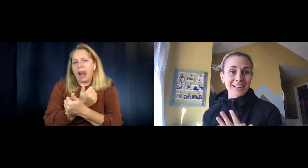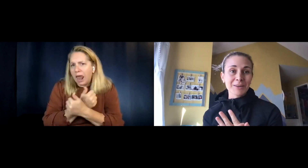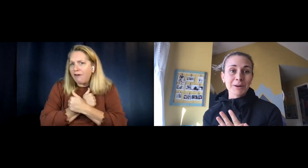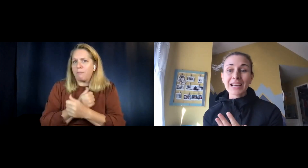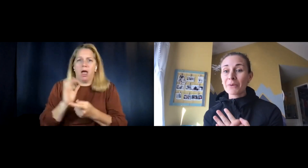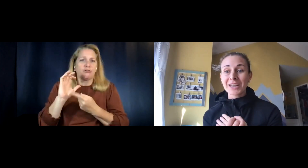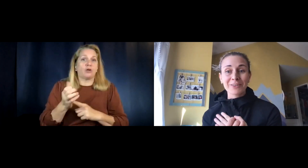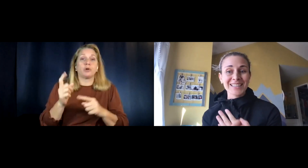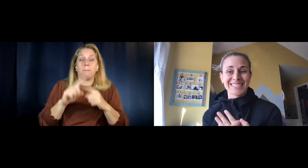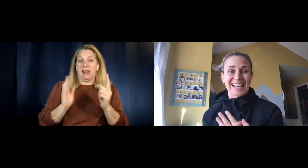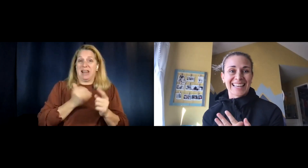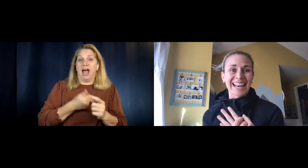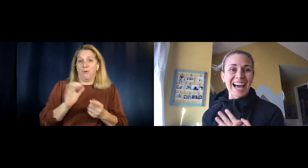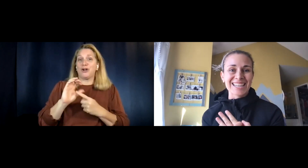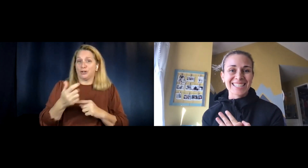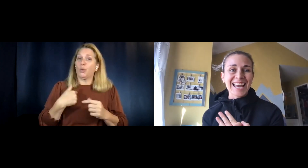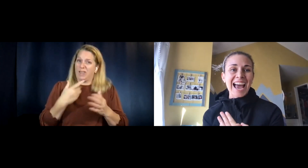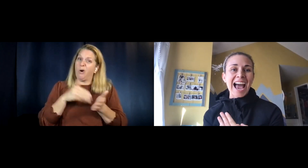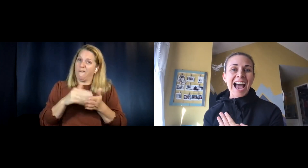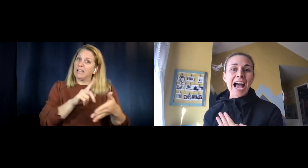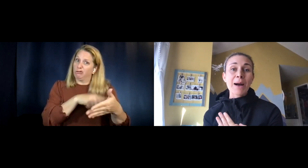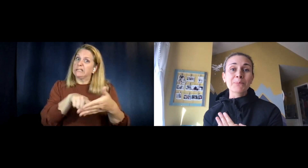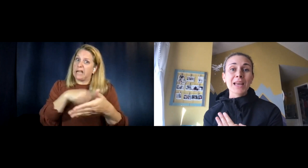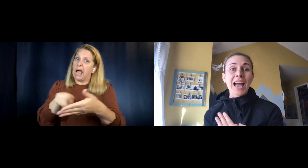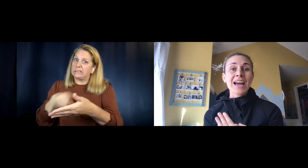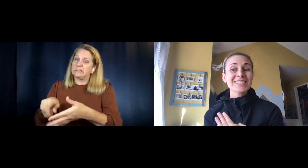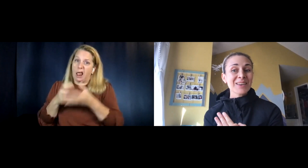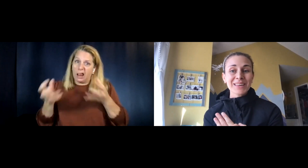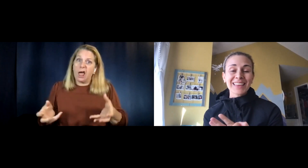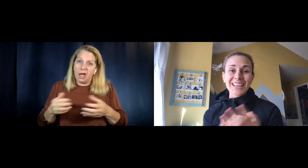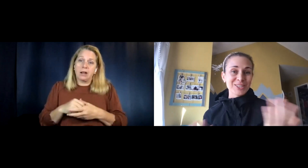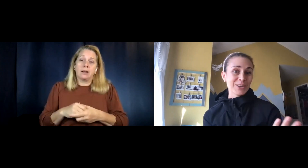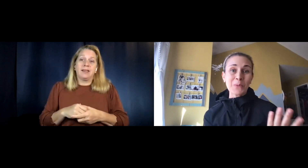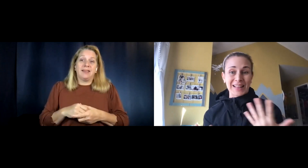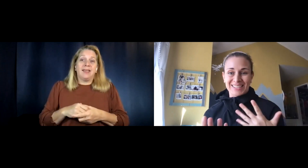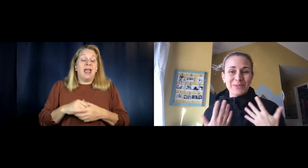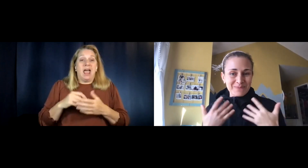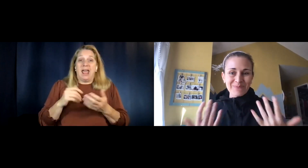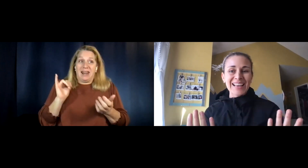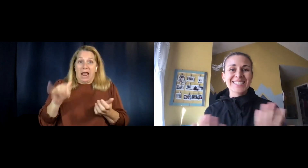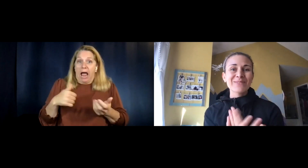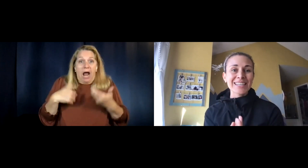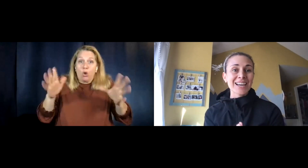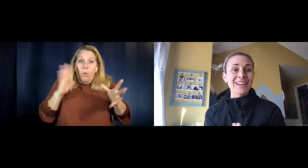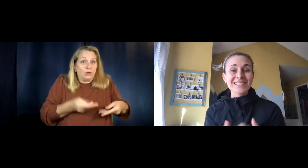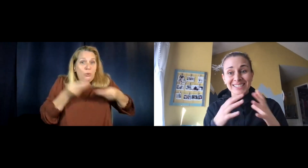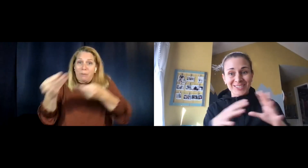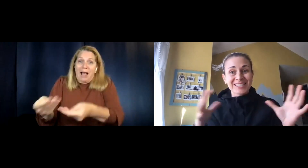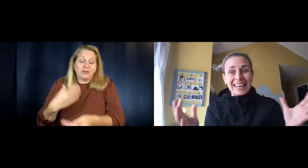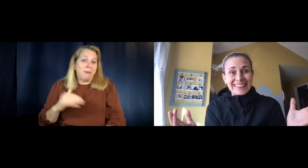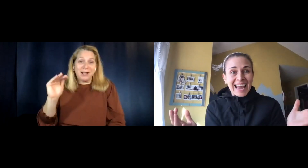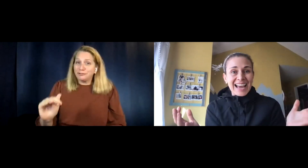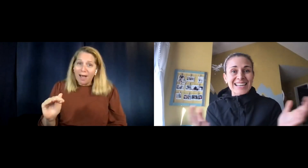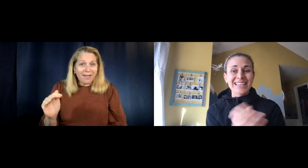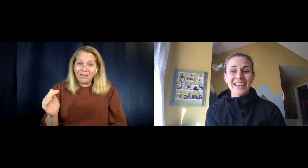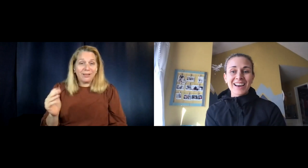in Latin America, we criticize a lot. And it's something that I just don't want to pass to my child just